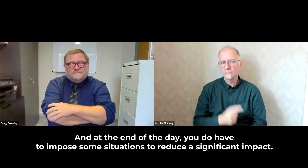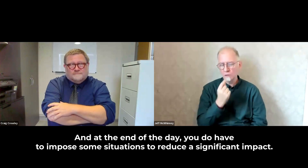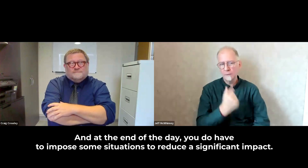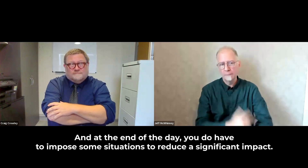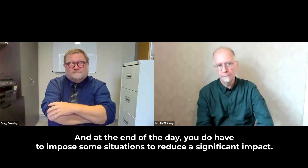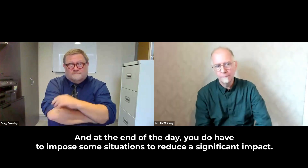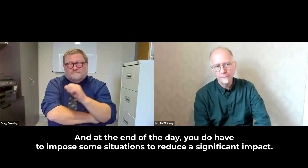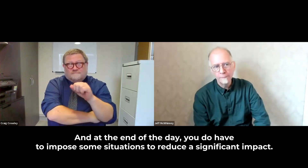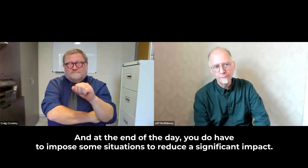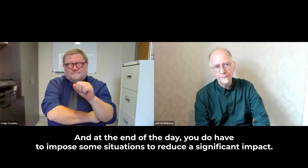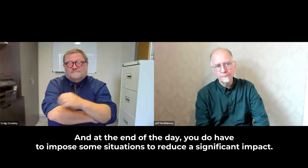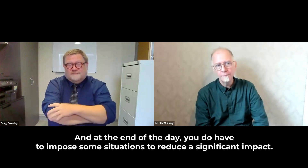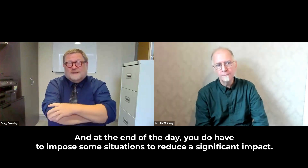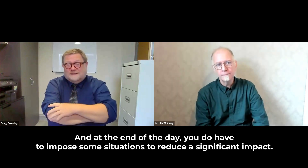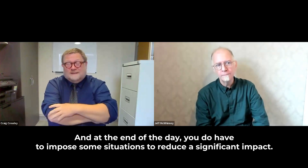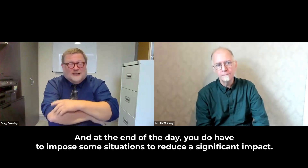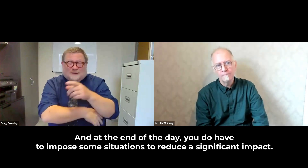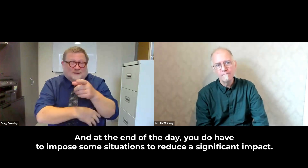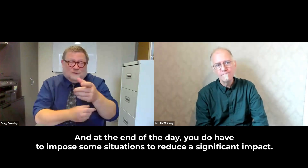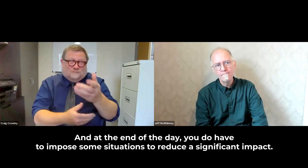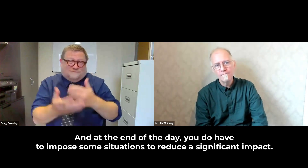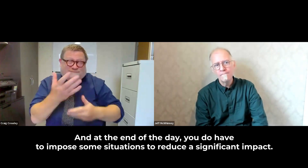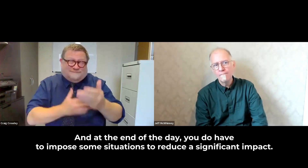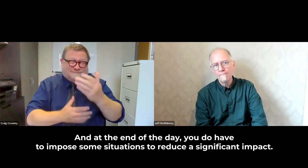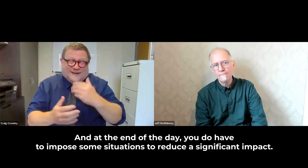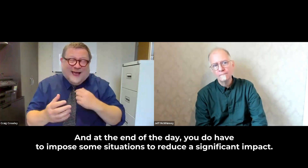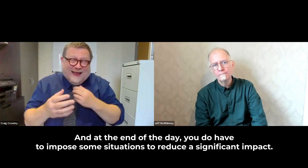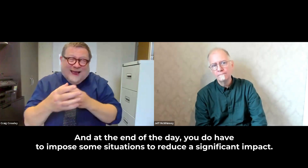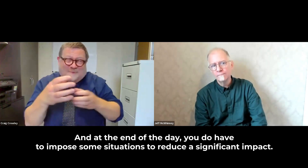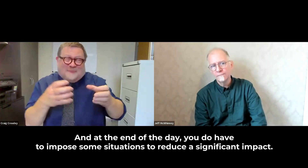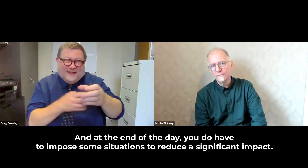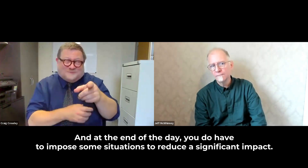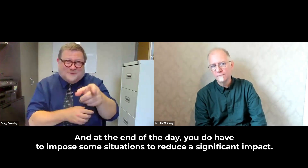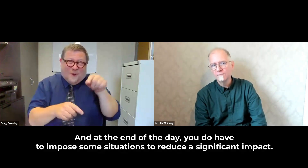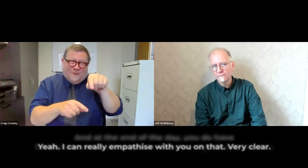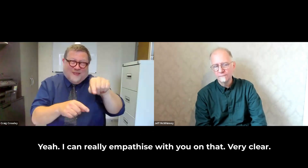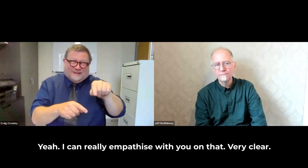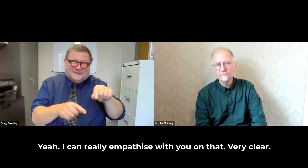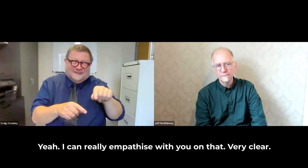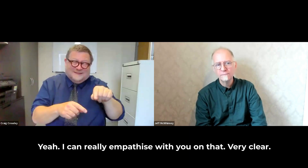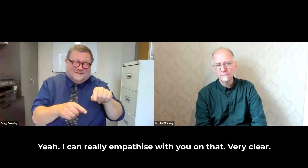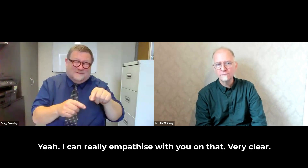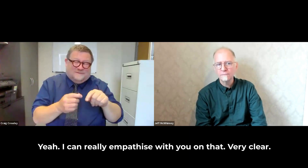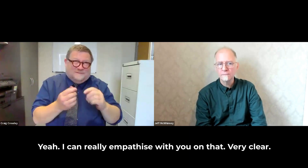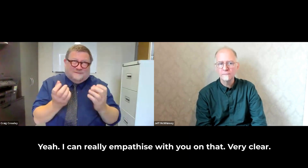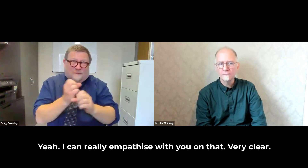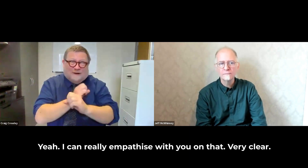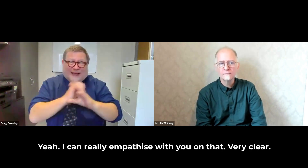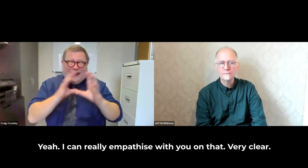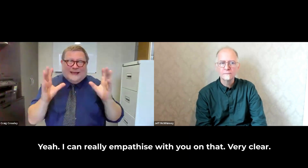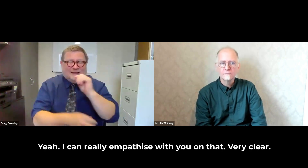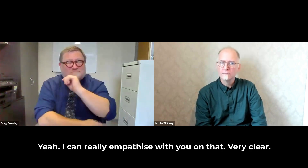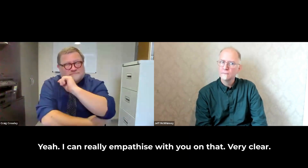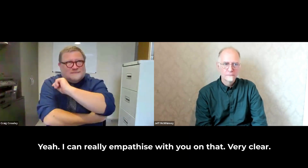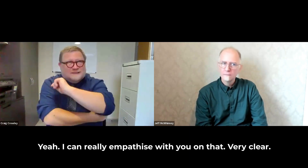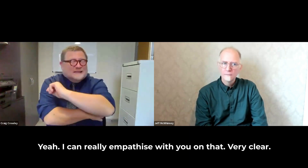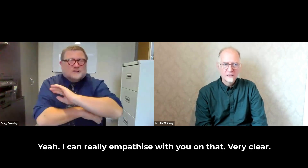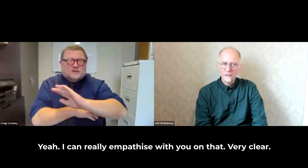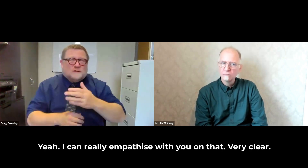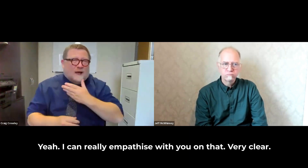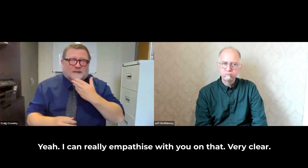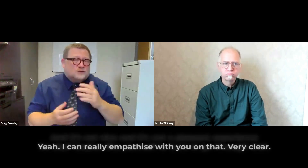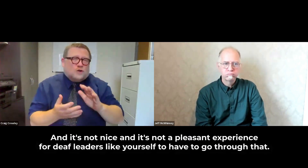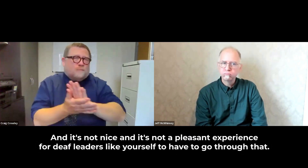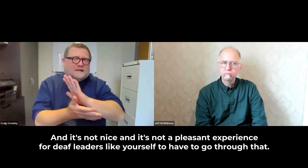some situation to reduce a significant impact. Yeah, I can really empathize with you on that.